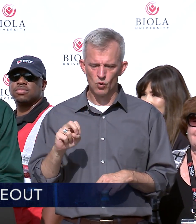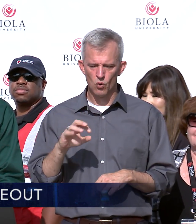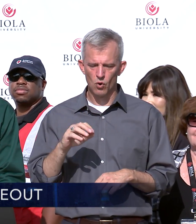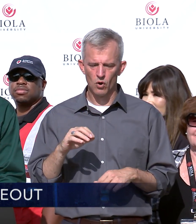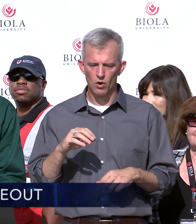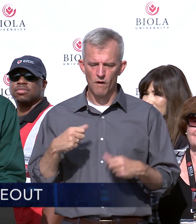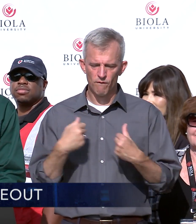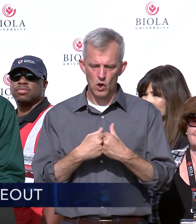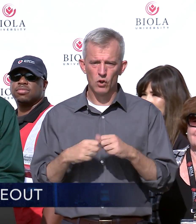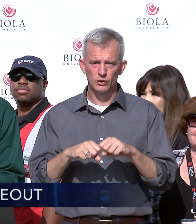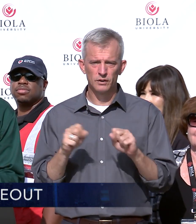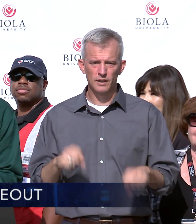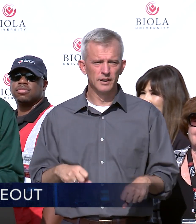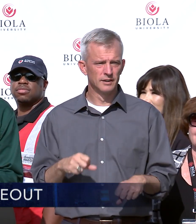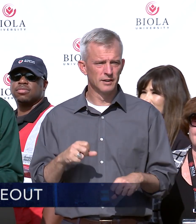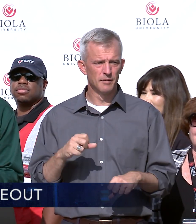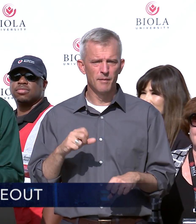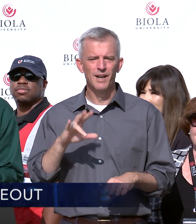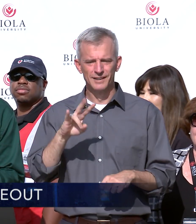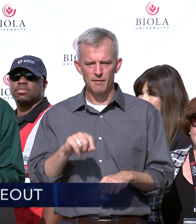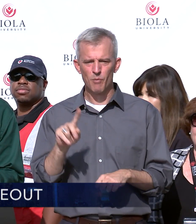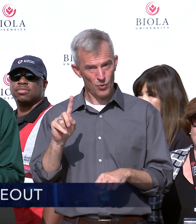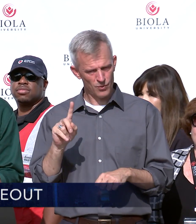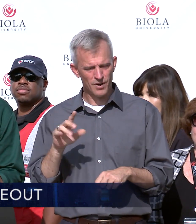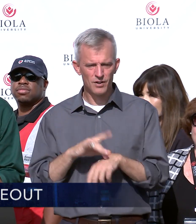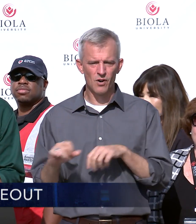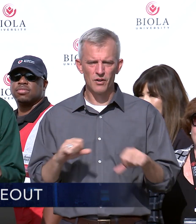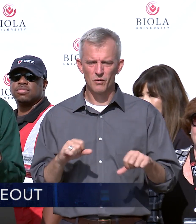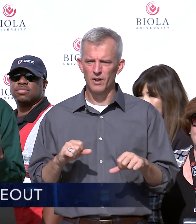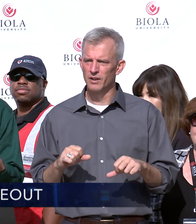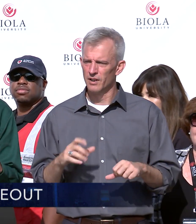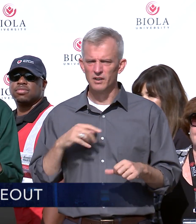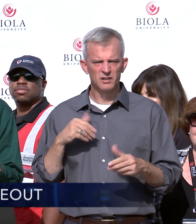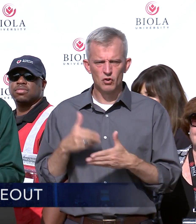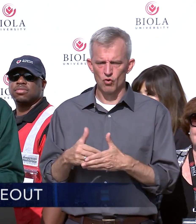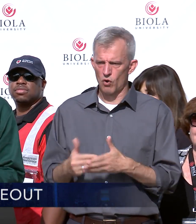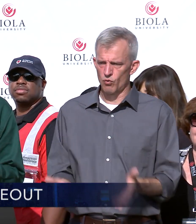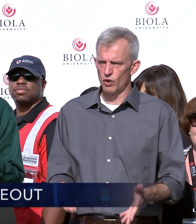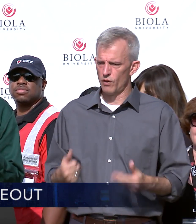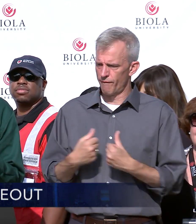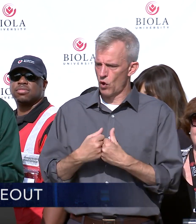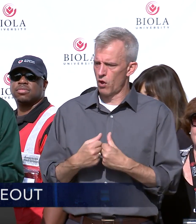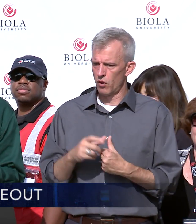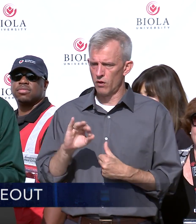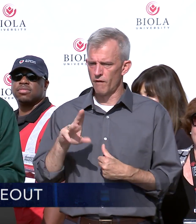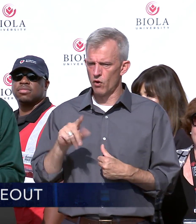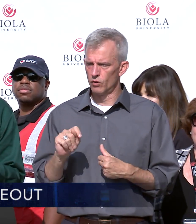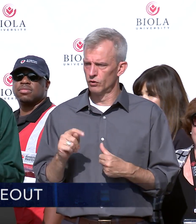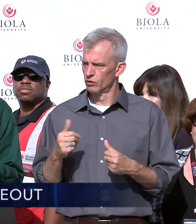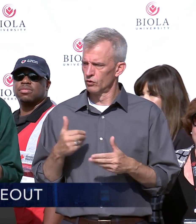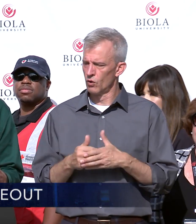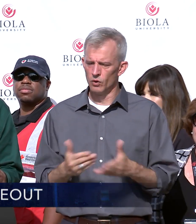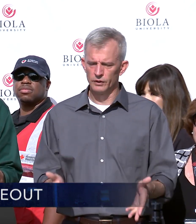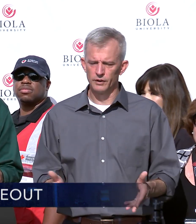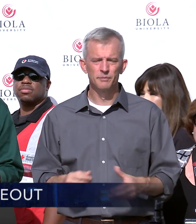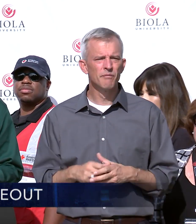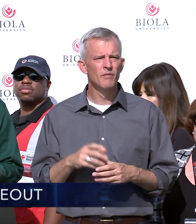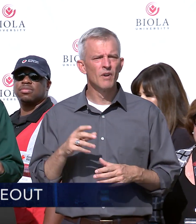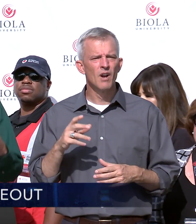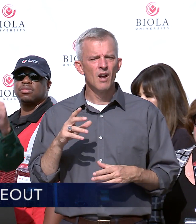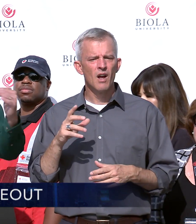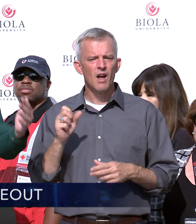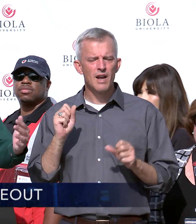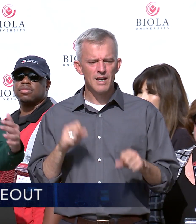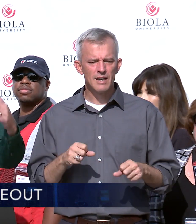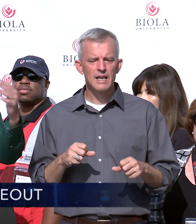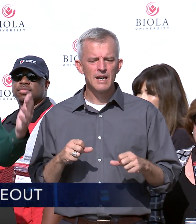to here. Earthquakes like this that are moderate in magnitude but close can be equally damaging, even more damaging